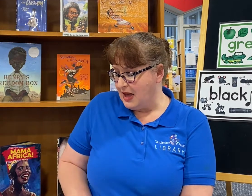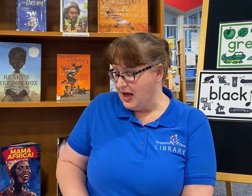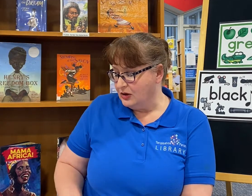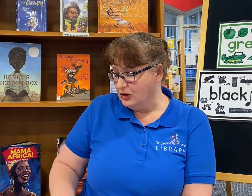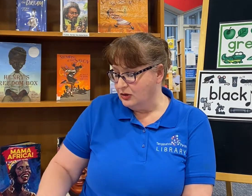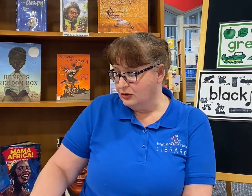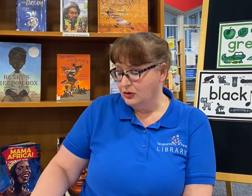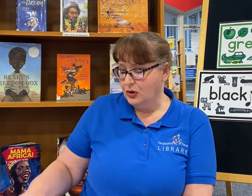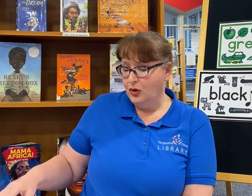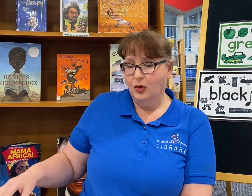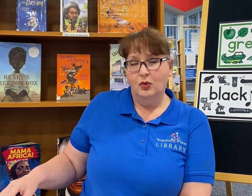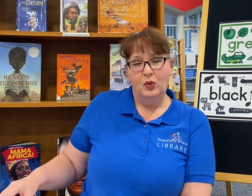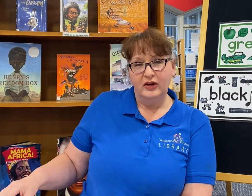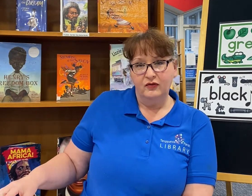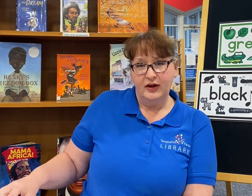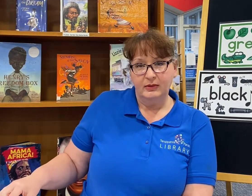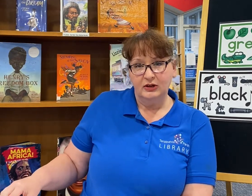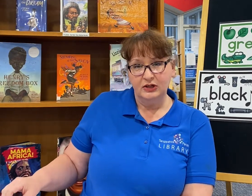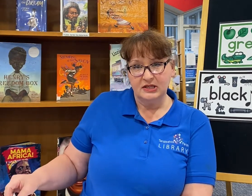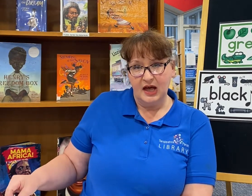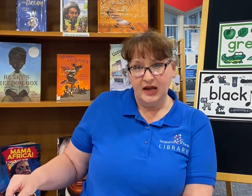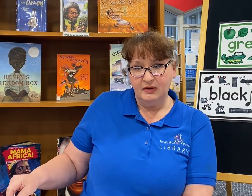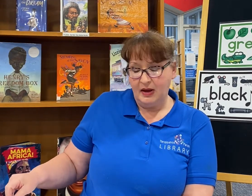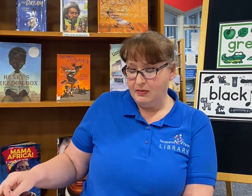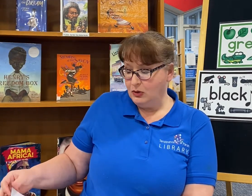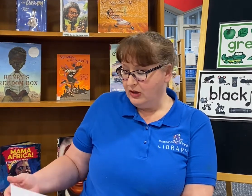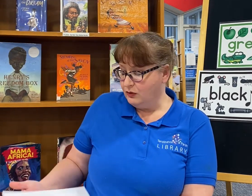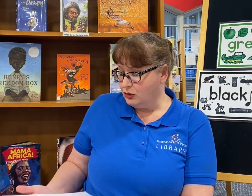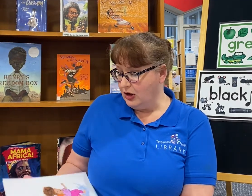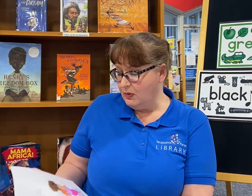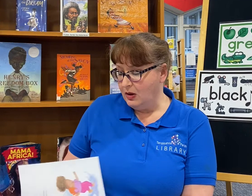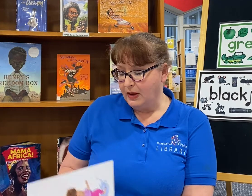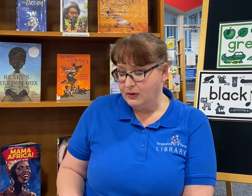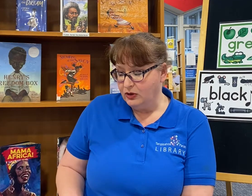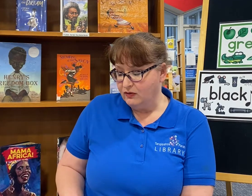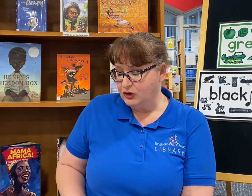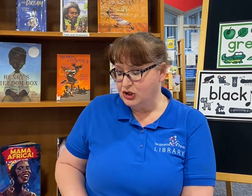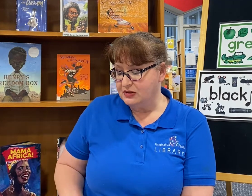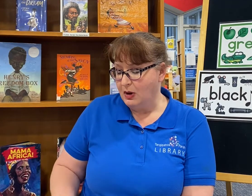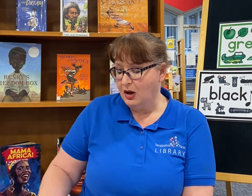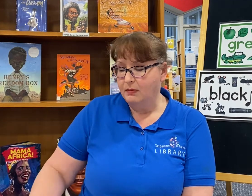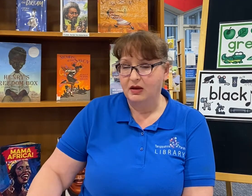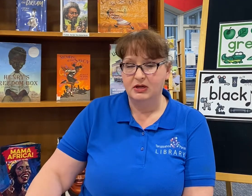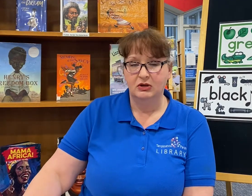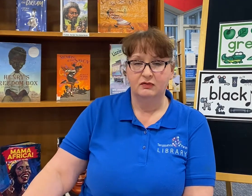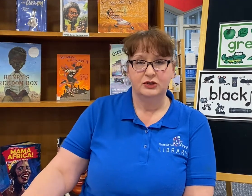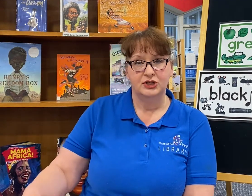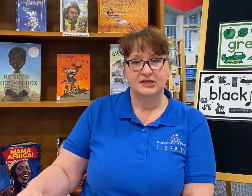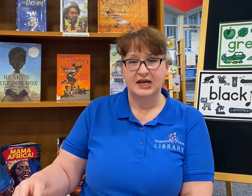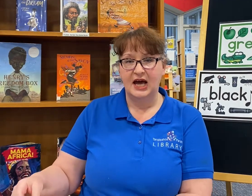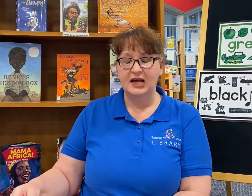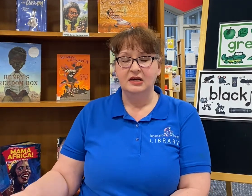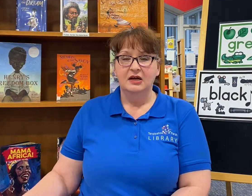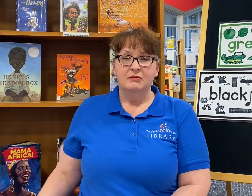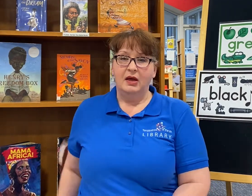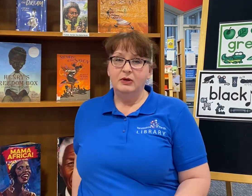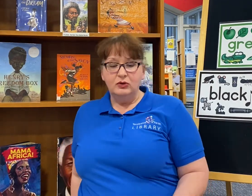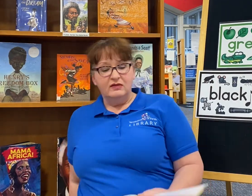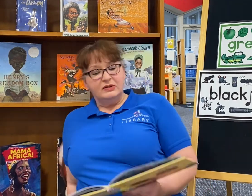matter what your family looks like. Maybe you live with grandma, maybe you live with just mom, maybe you live with just dad, maybe you live with